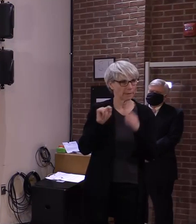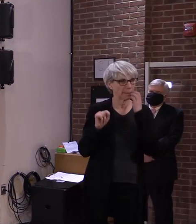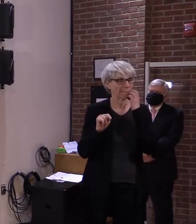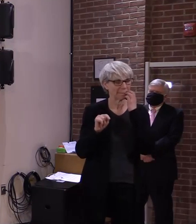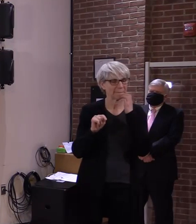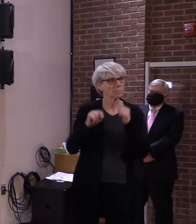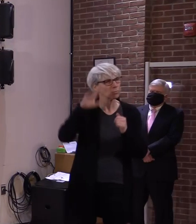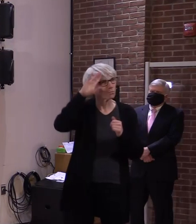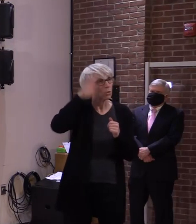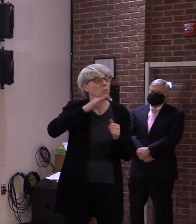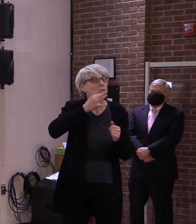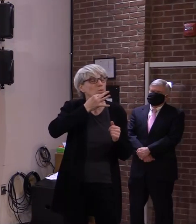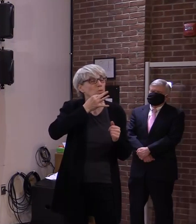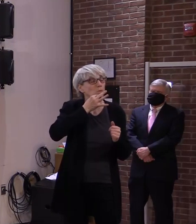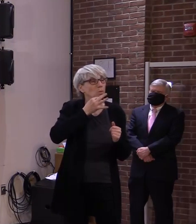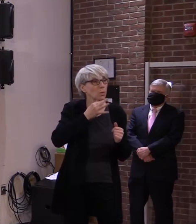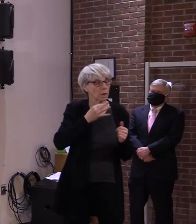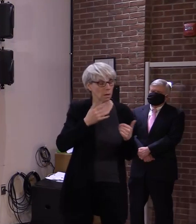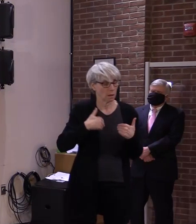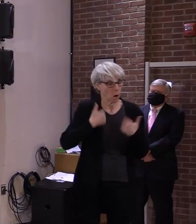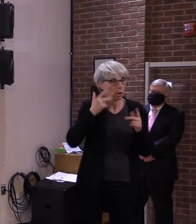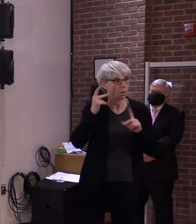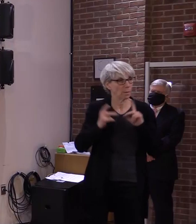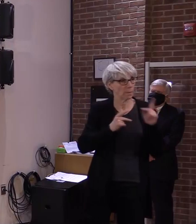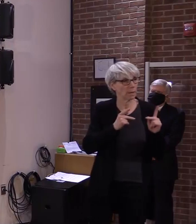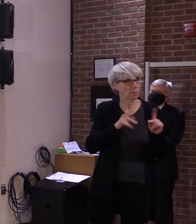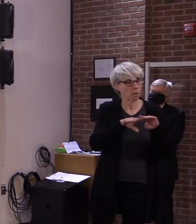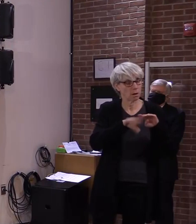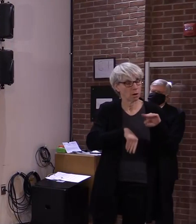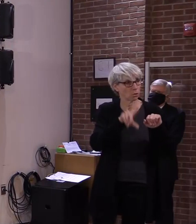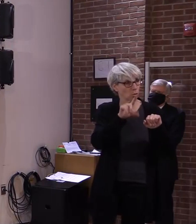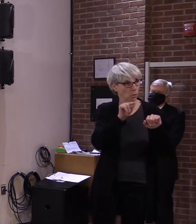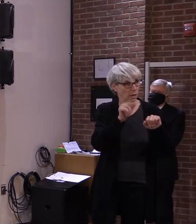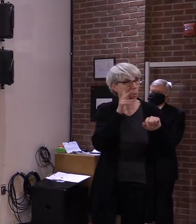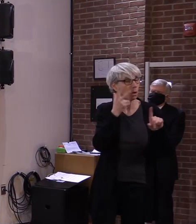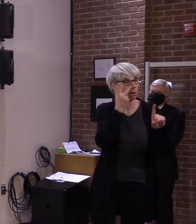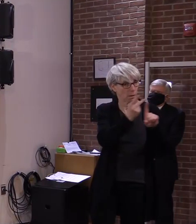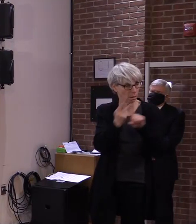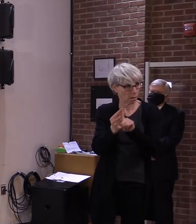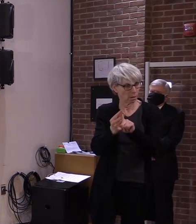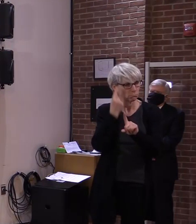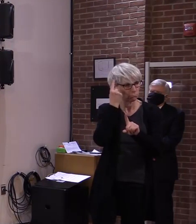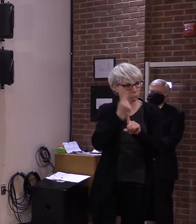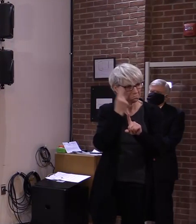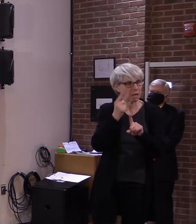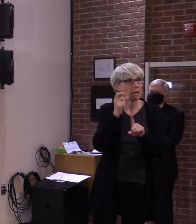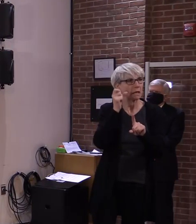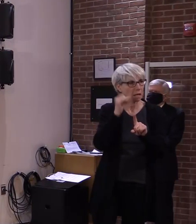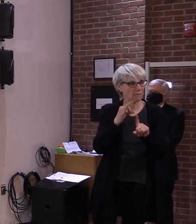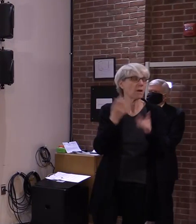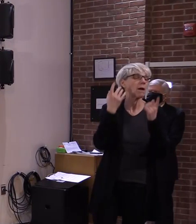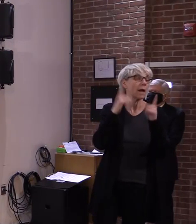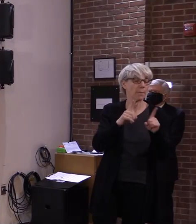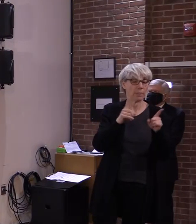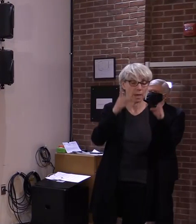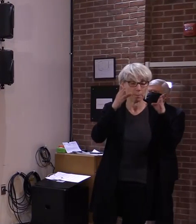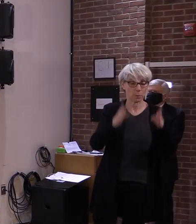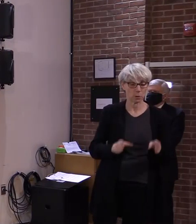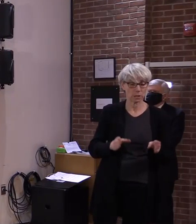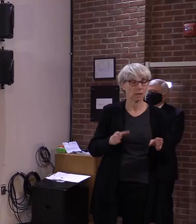soon to be receiving the vaccine, if possible impacts on current or future pregnancies have been